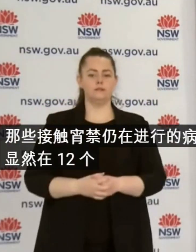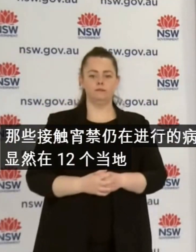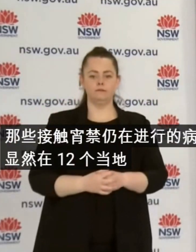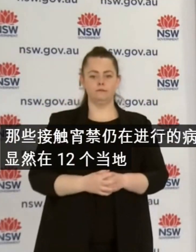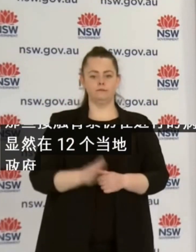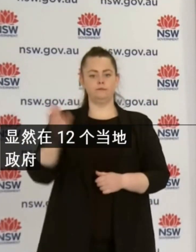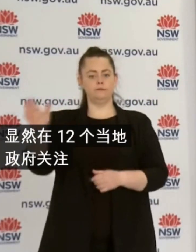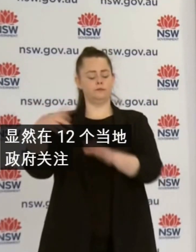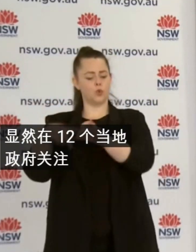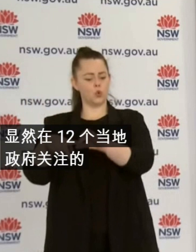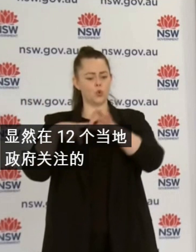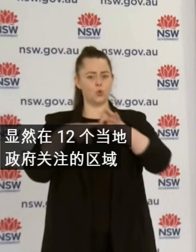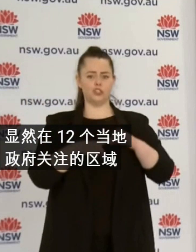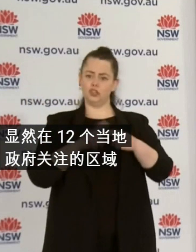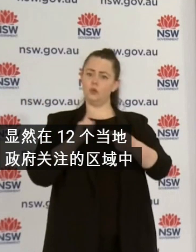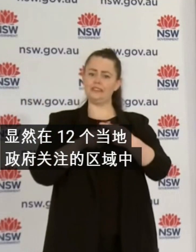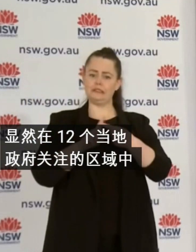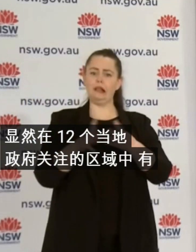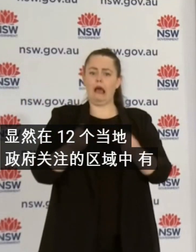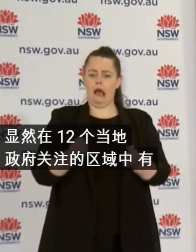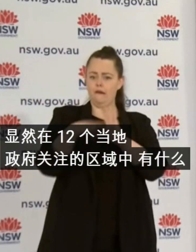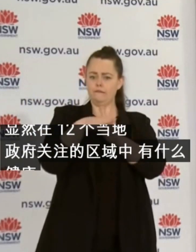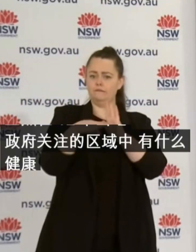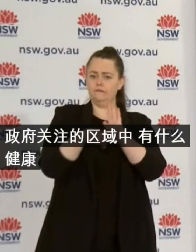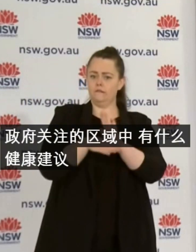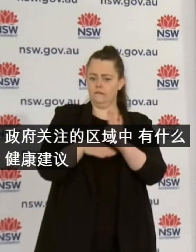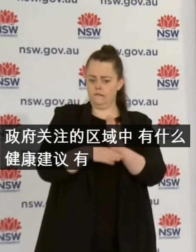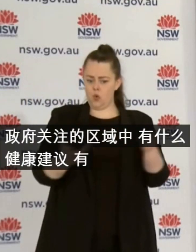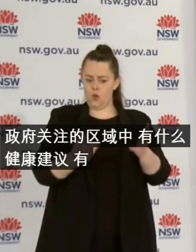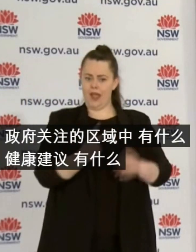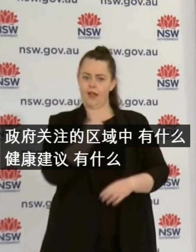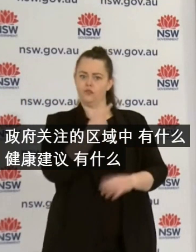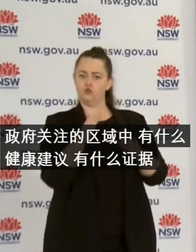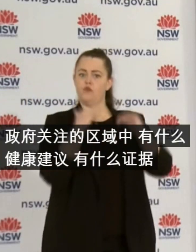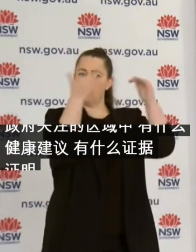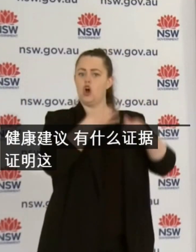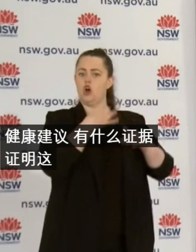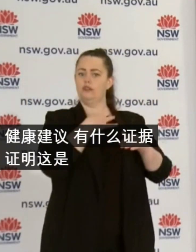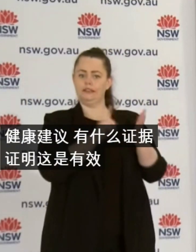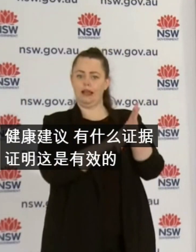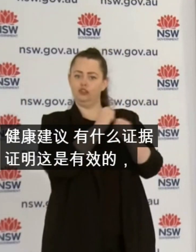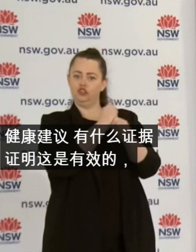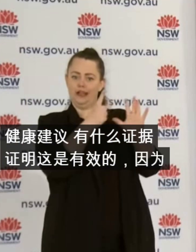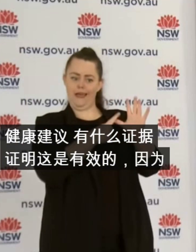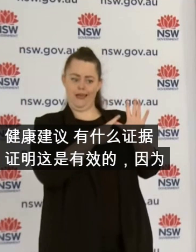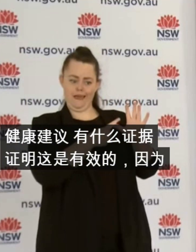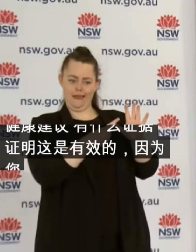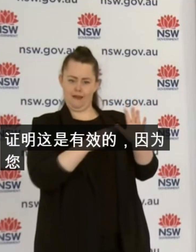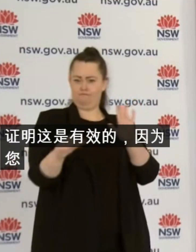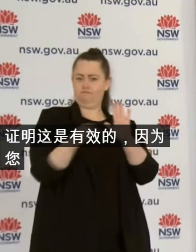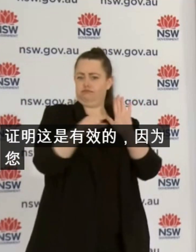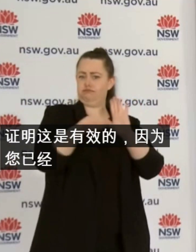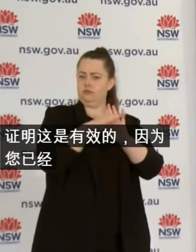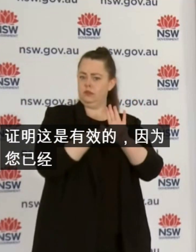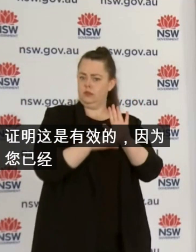in the 12 local government areas of concern. What's the health advice, or what's the evidence that that is proving effective, given that